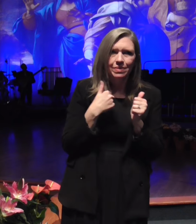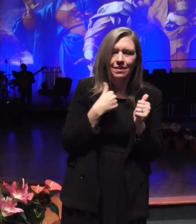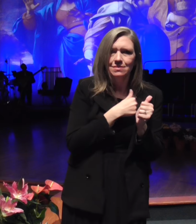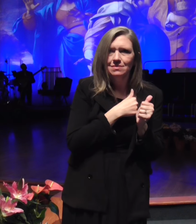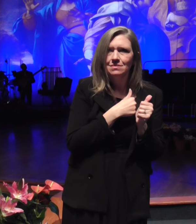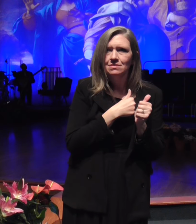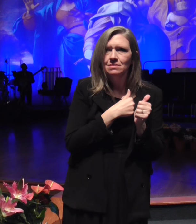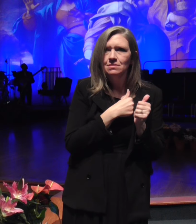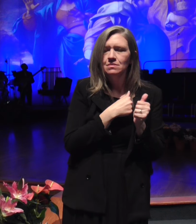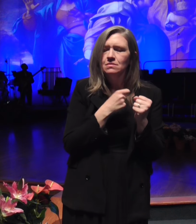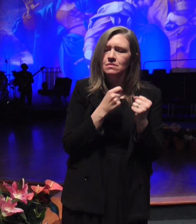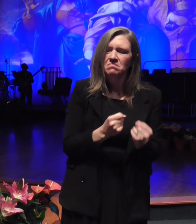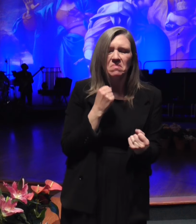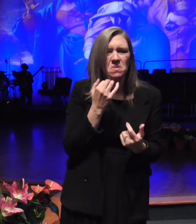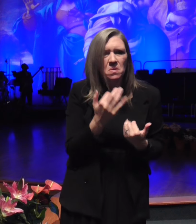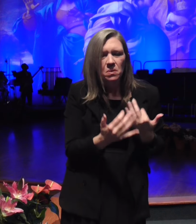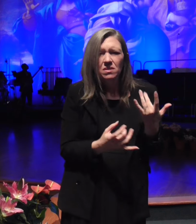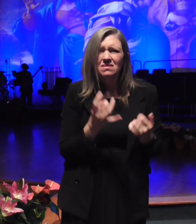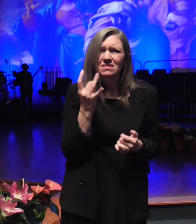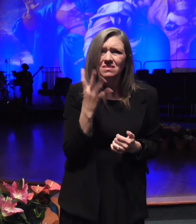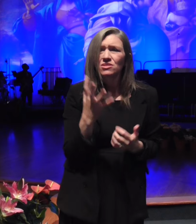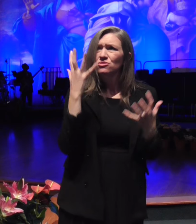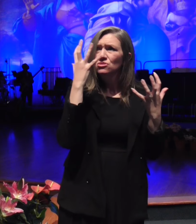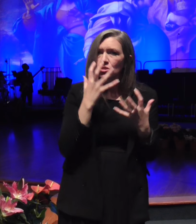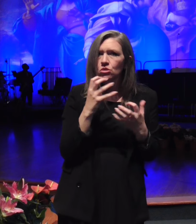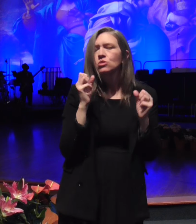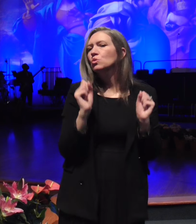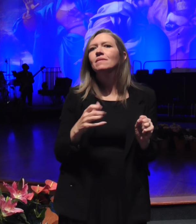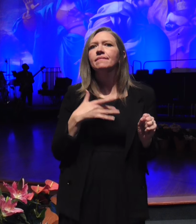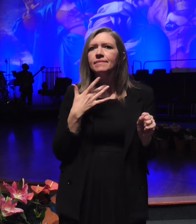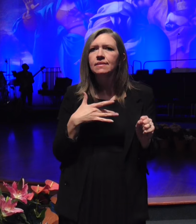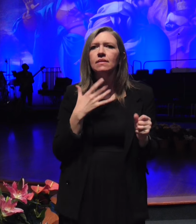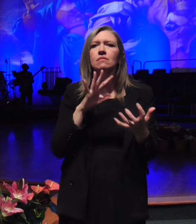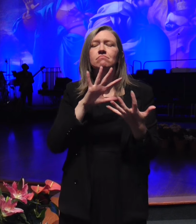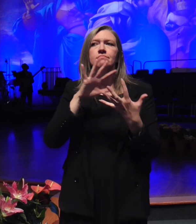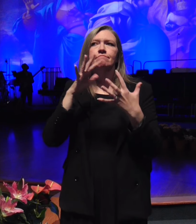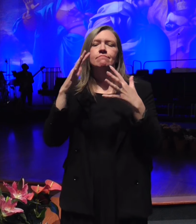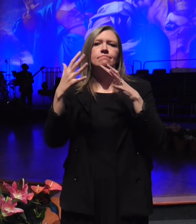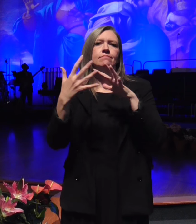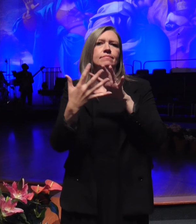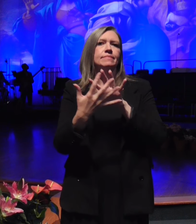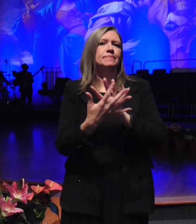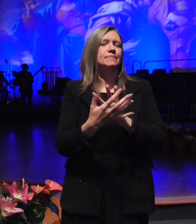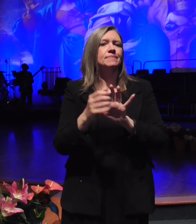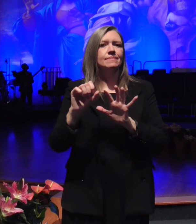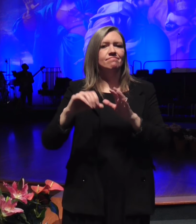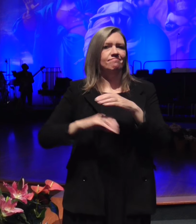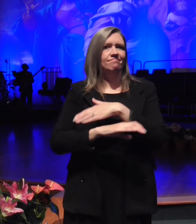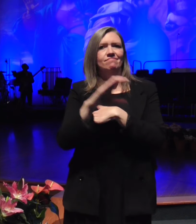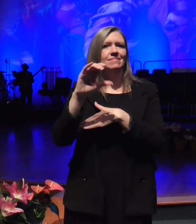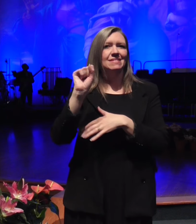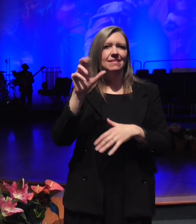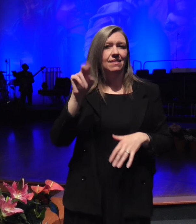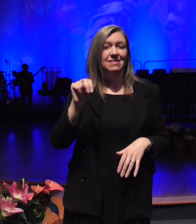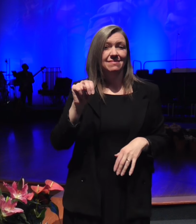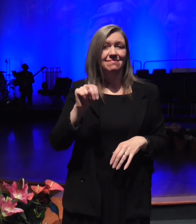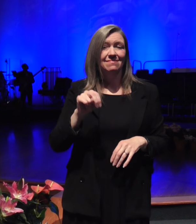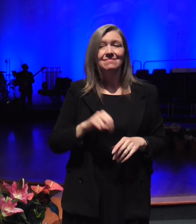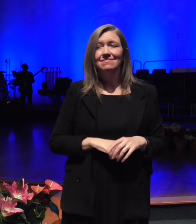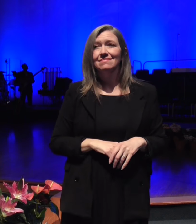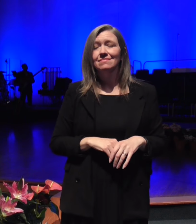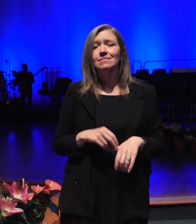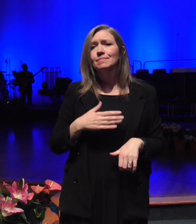of the darkness, we can begin to feel the transformation of the sun coming back out in our lives.